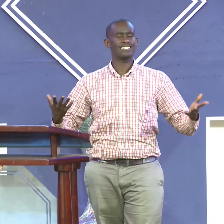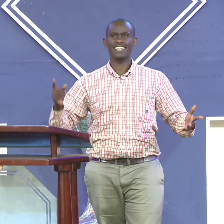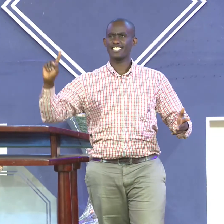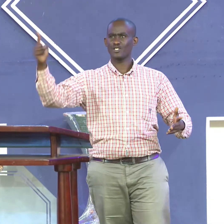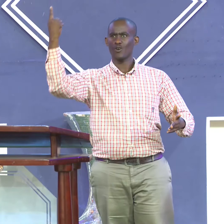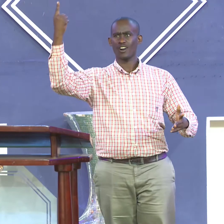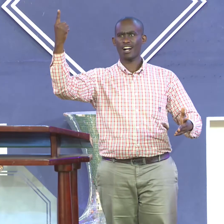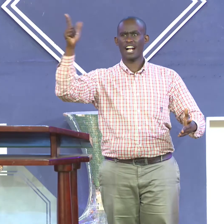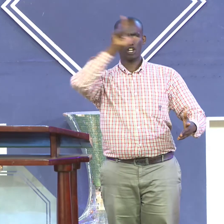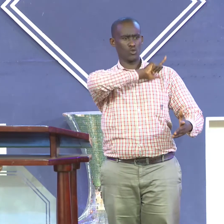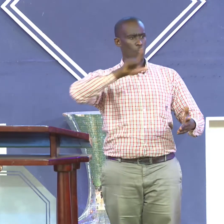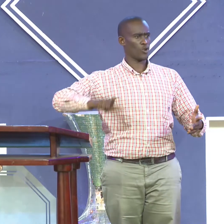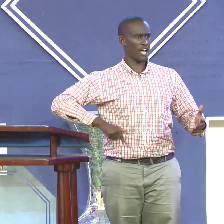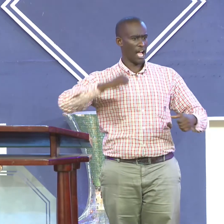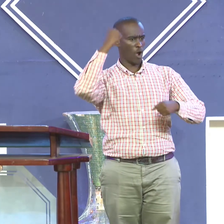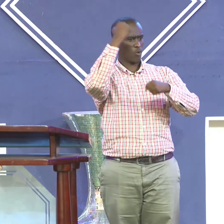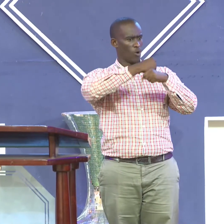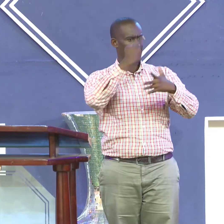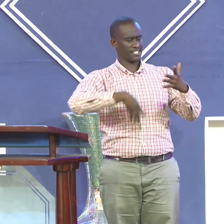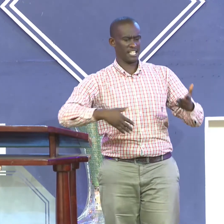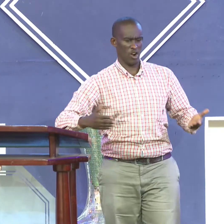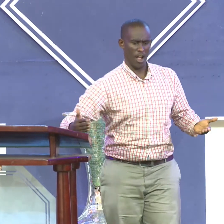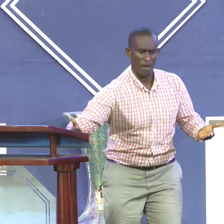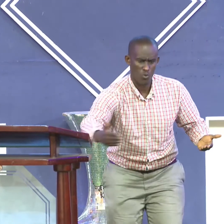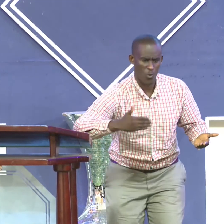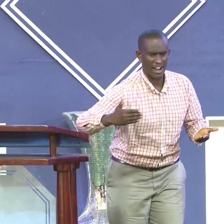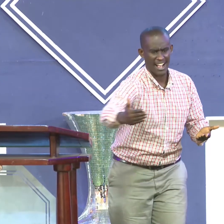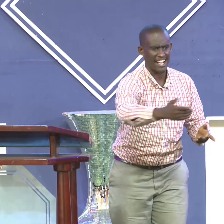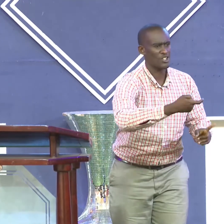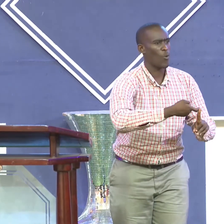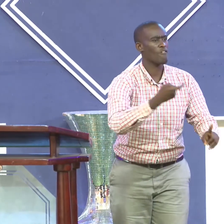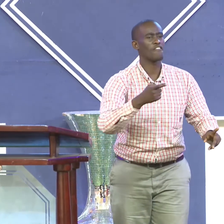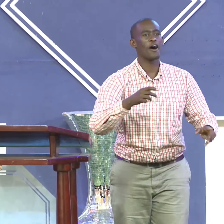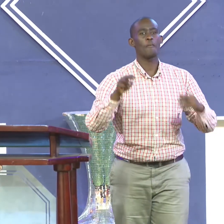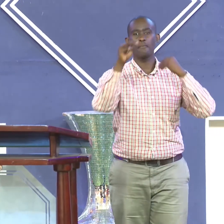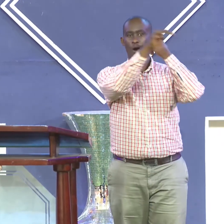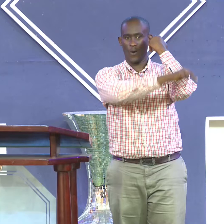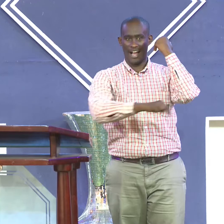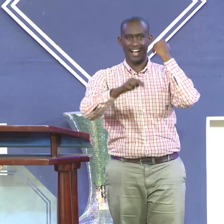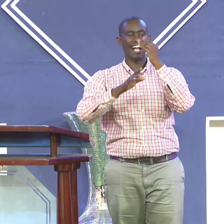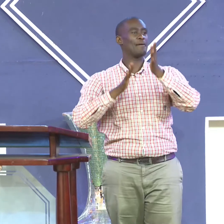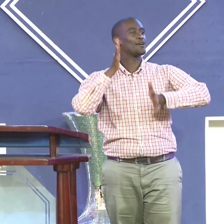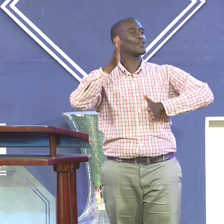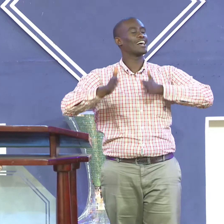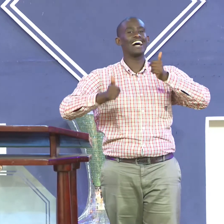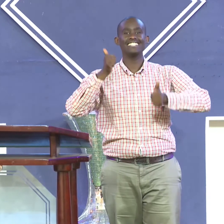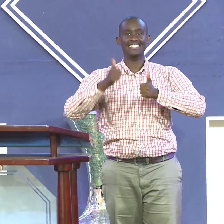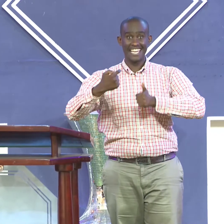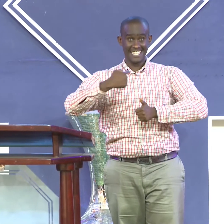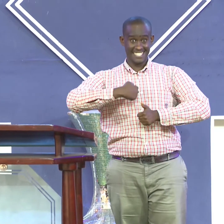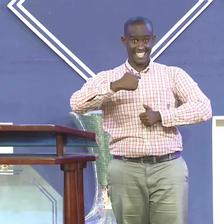your God. First of all, he's going to gather us from the heathen. A